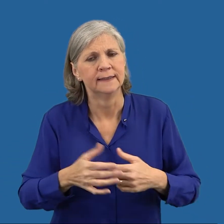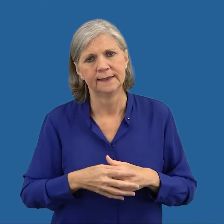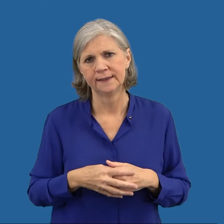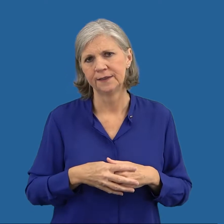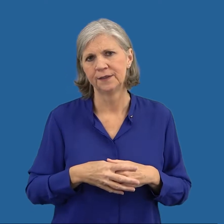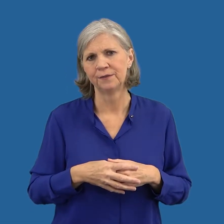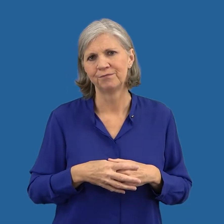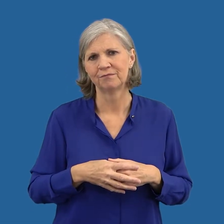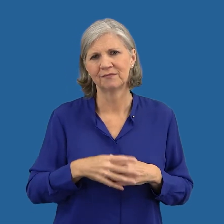longer.